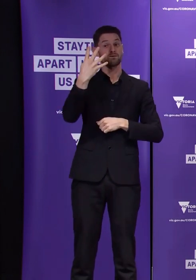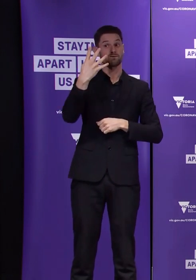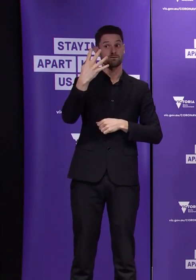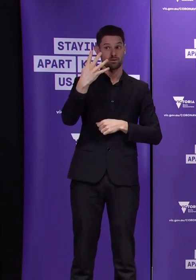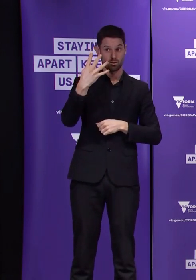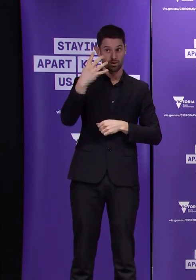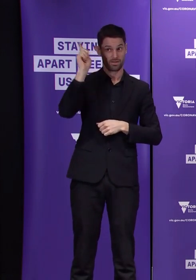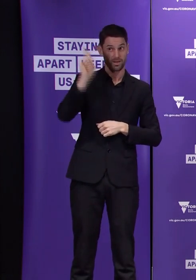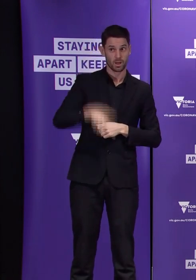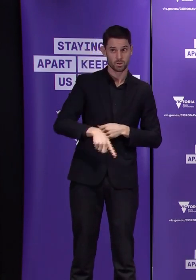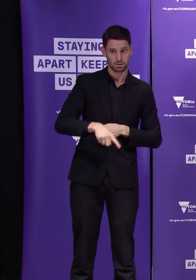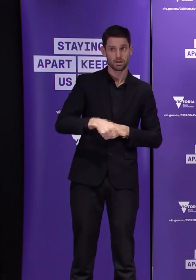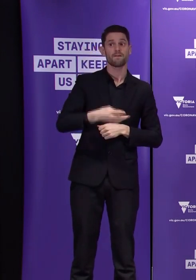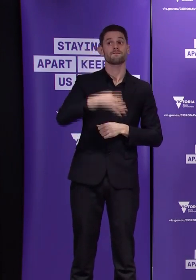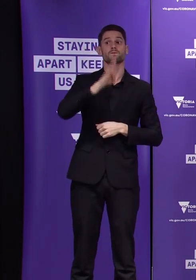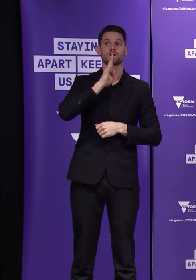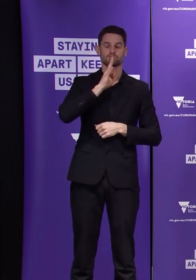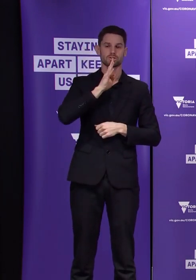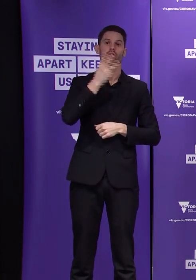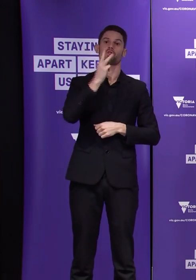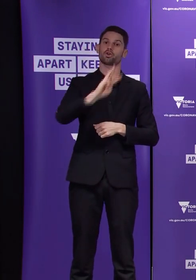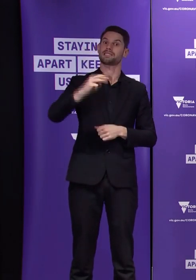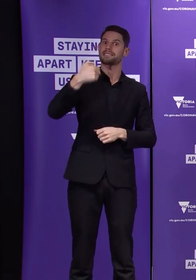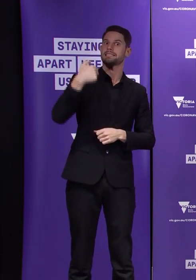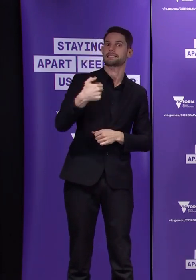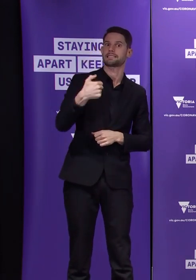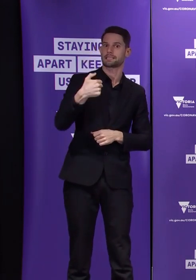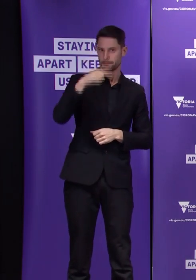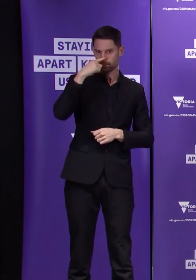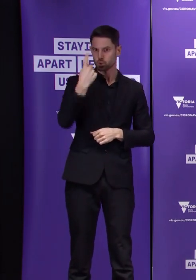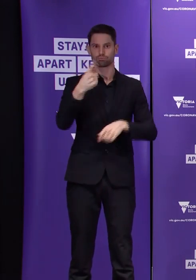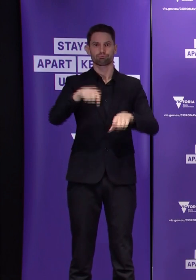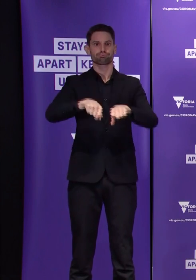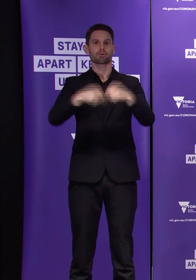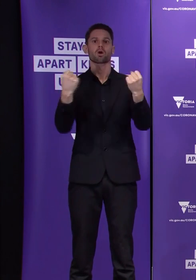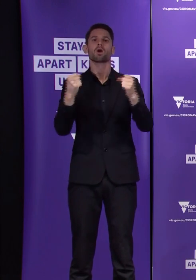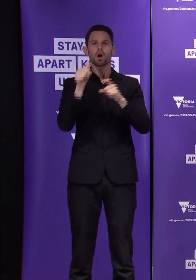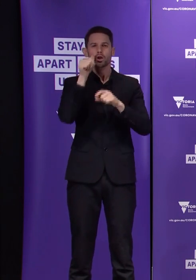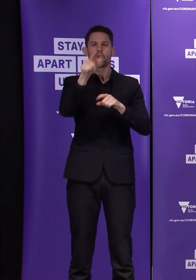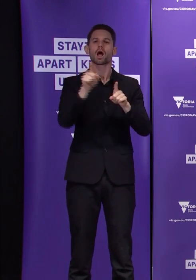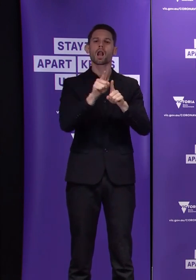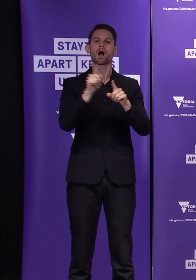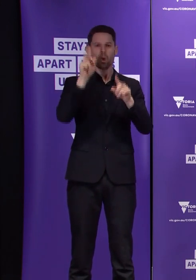4,436 family violence offences, including breaches of intervention orders